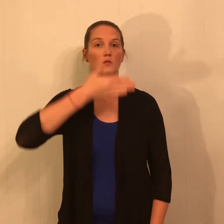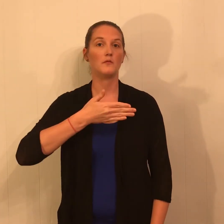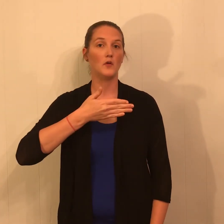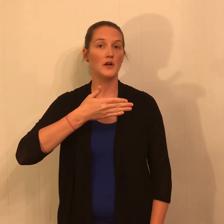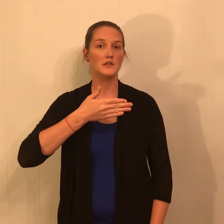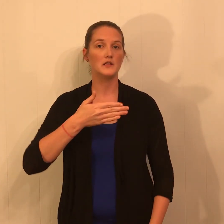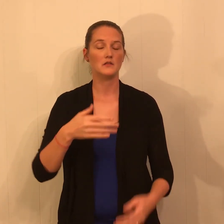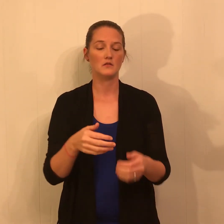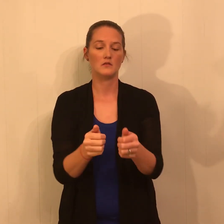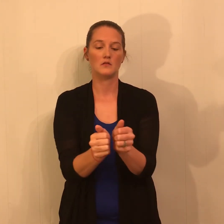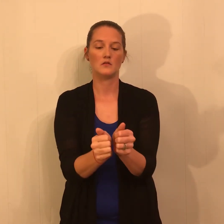front,